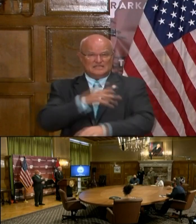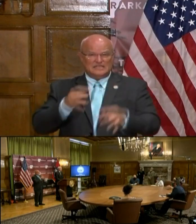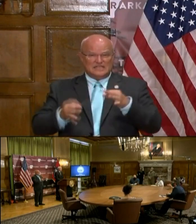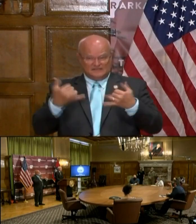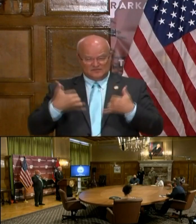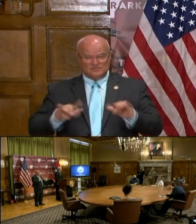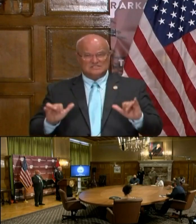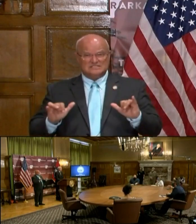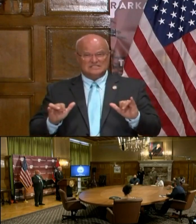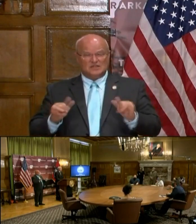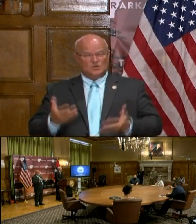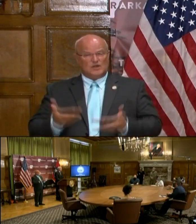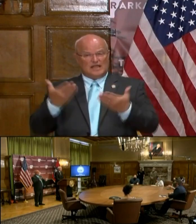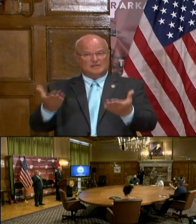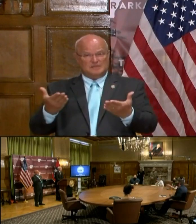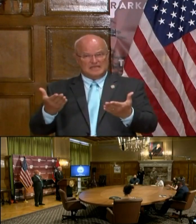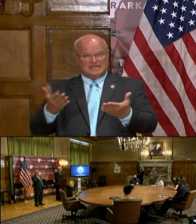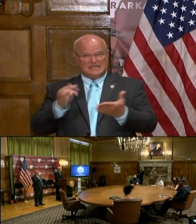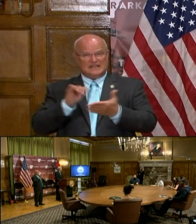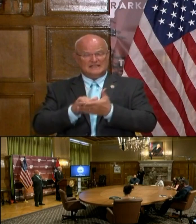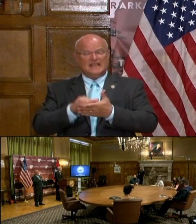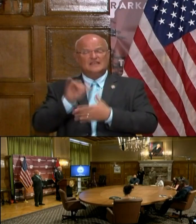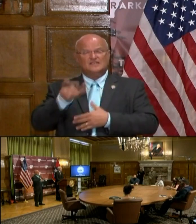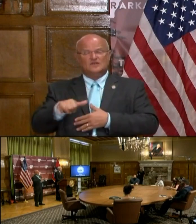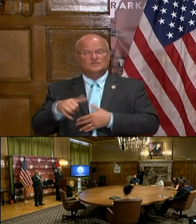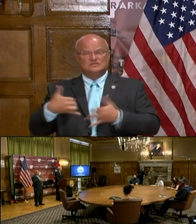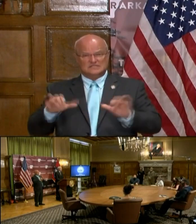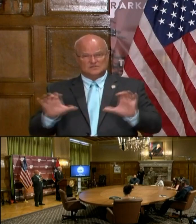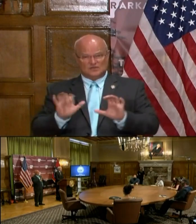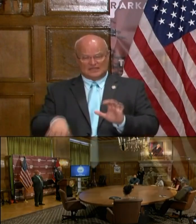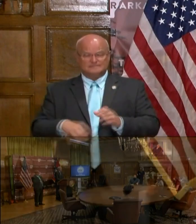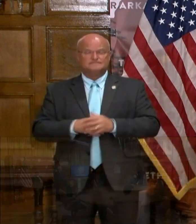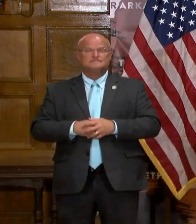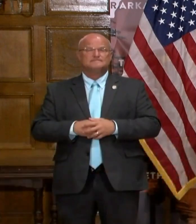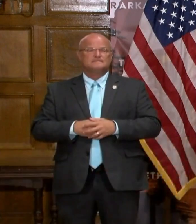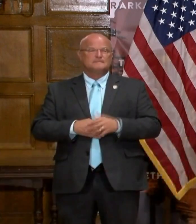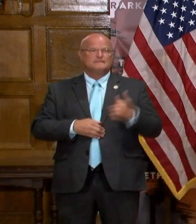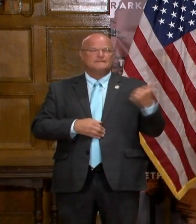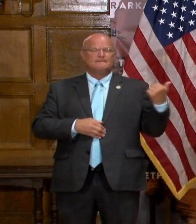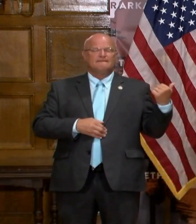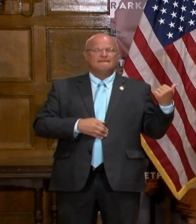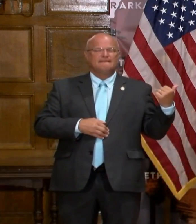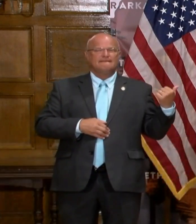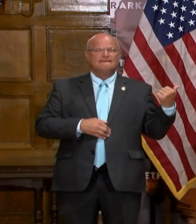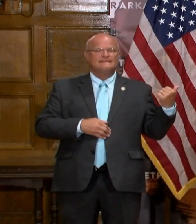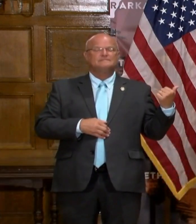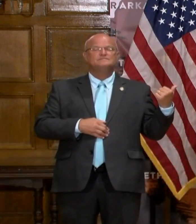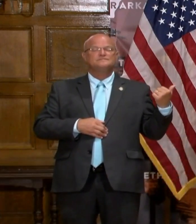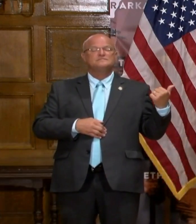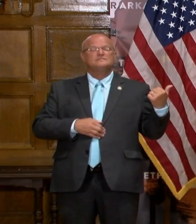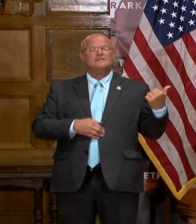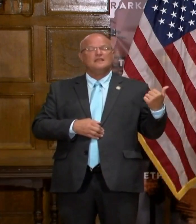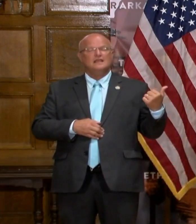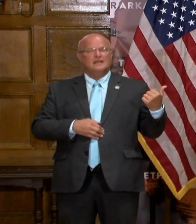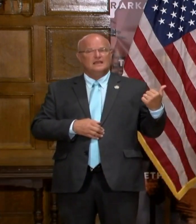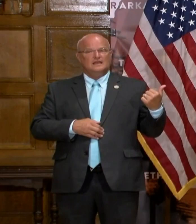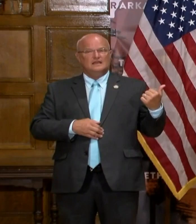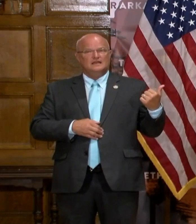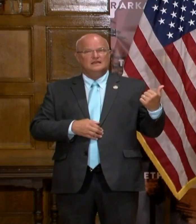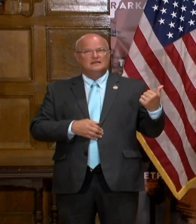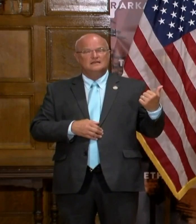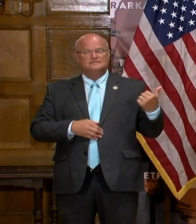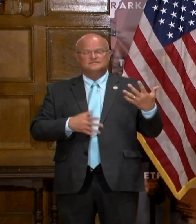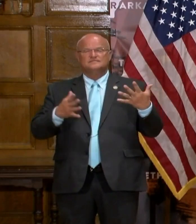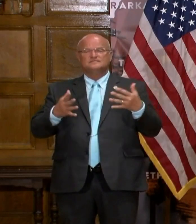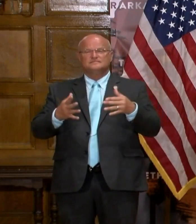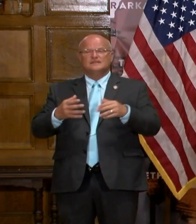you're still recommending that most physicians go through these tests? Well, it would be up